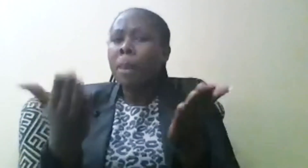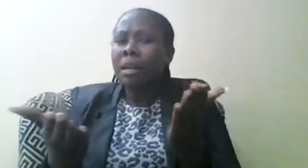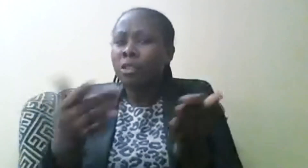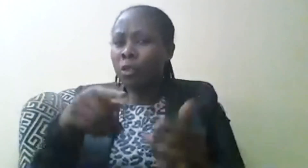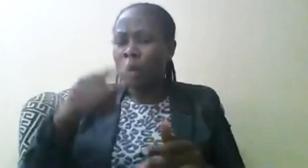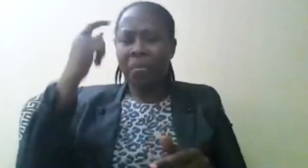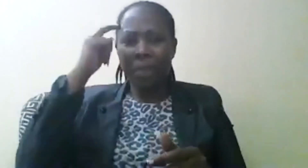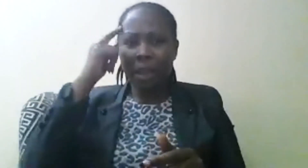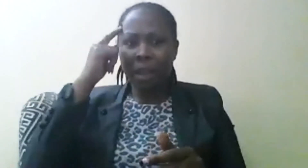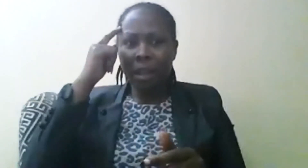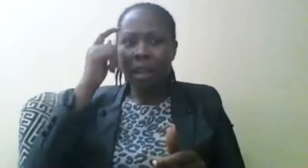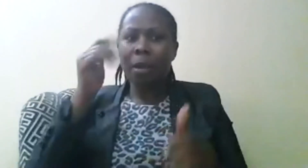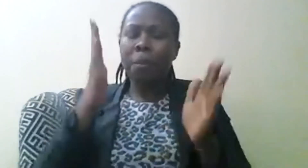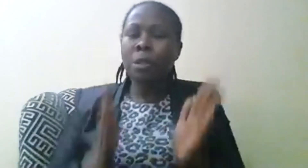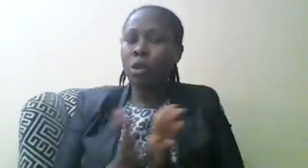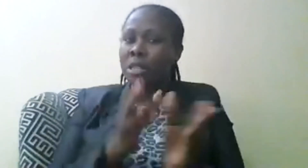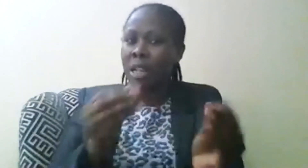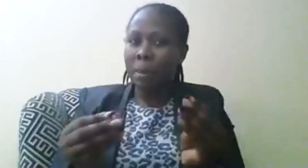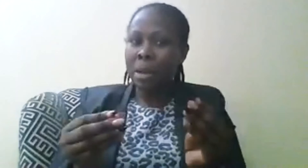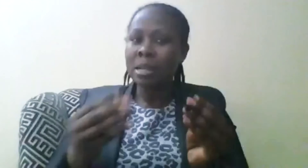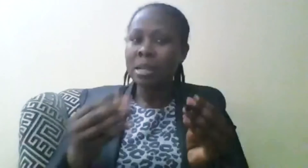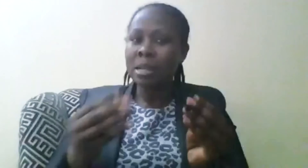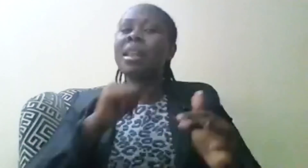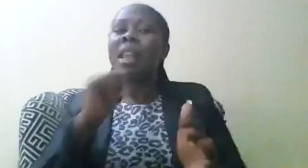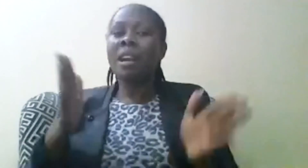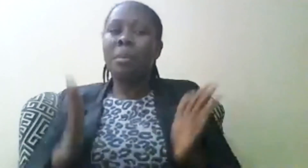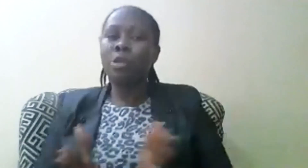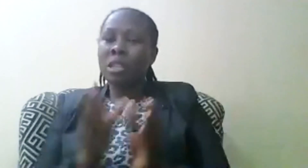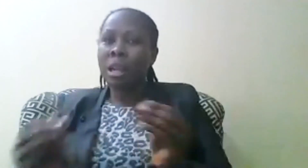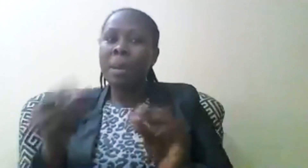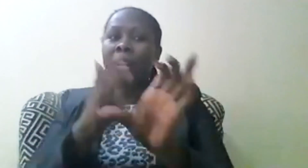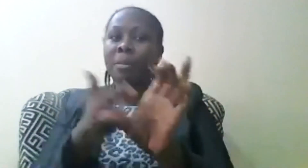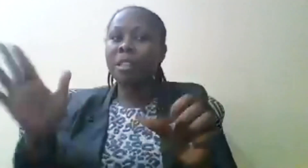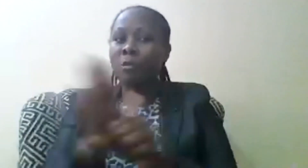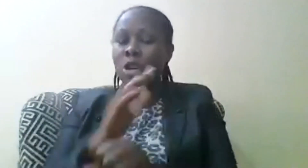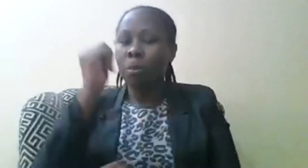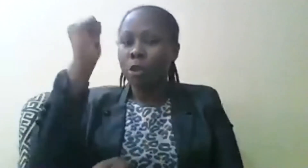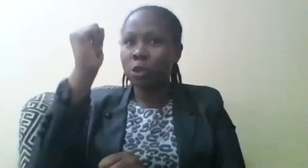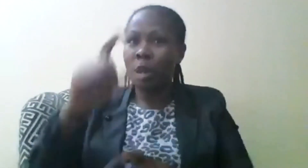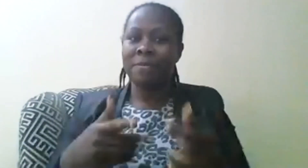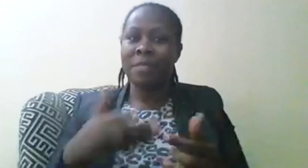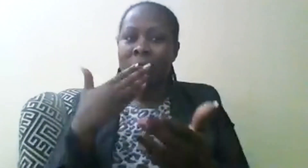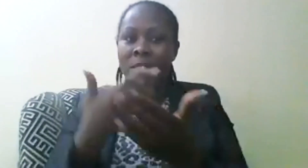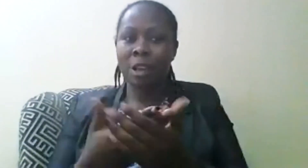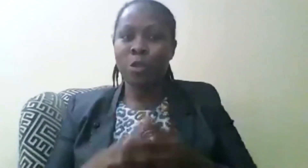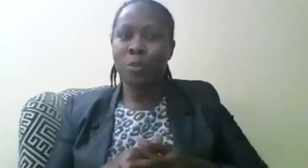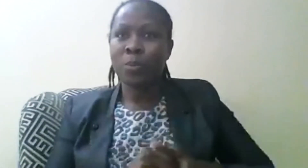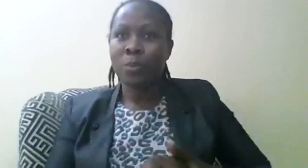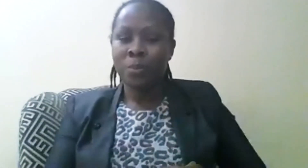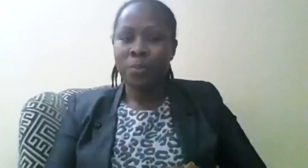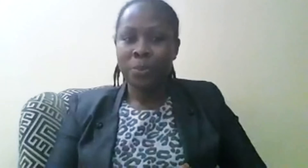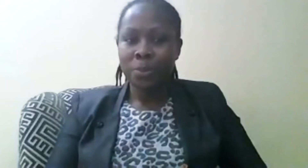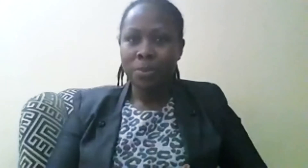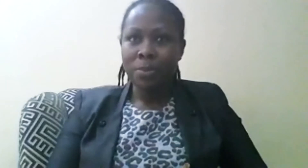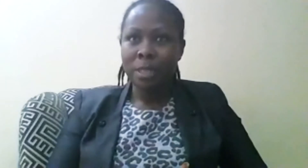person without disability, what do you think person with disabilities and non-person with disabilities, do they participate